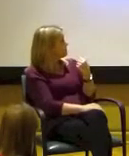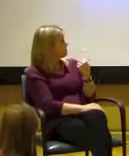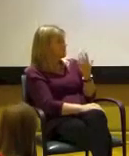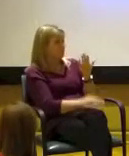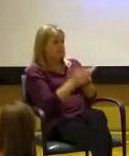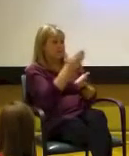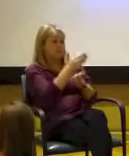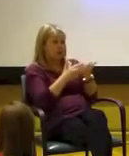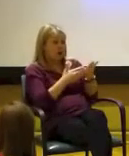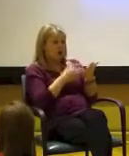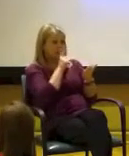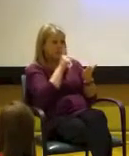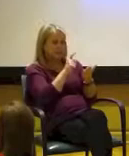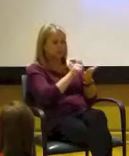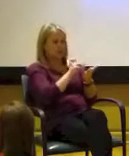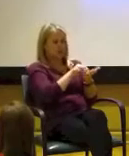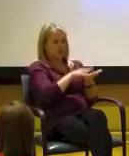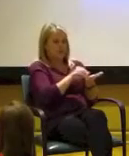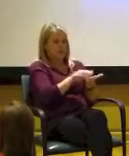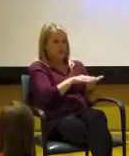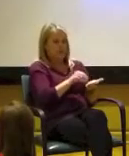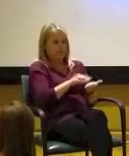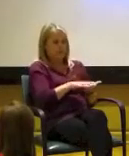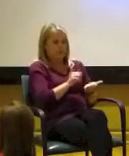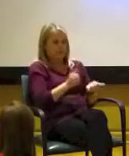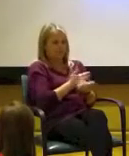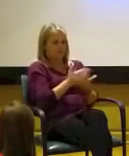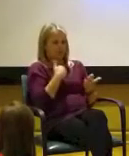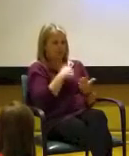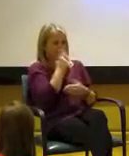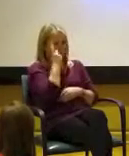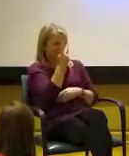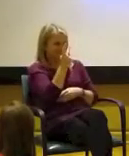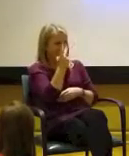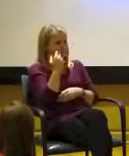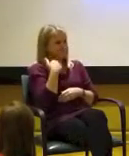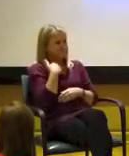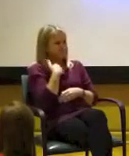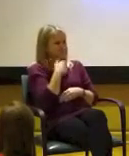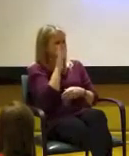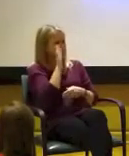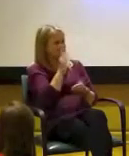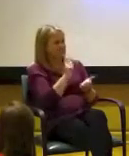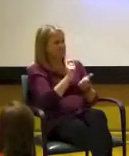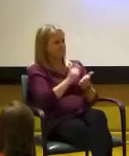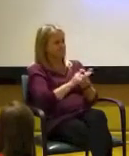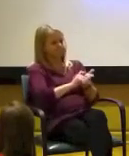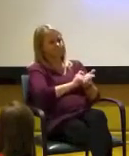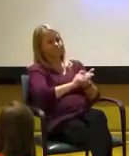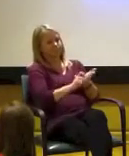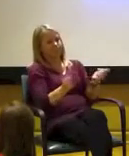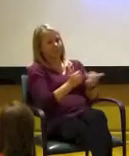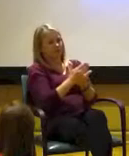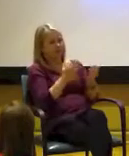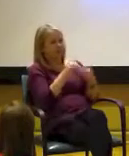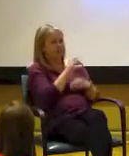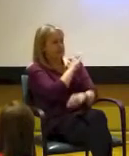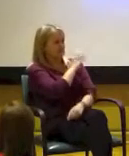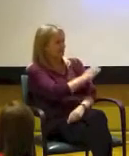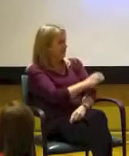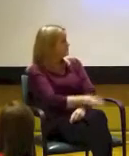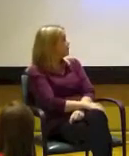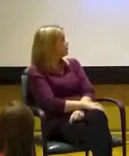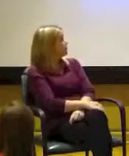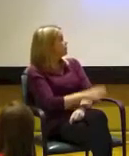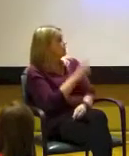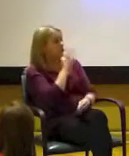And part of that is documenting what we see. That's what we do when you're in clinic. Well, let's